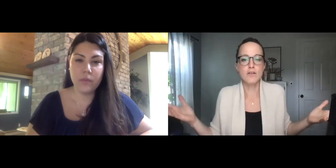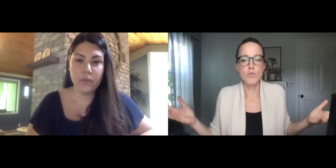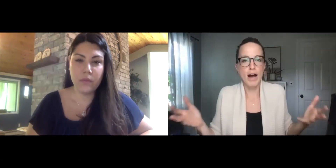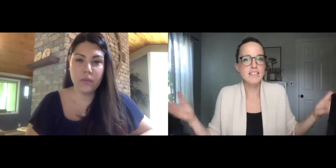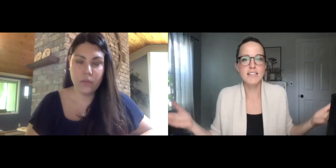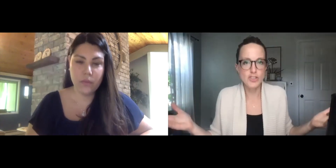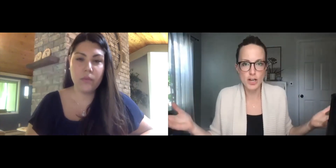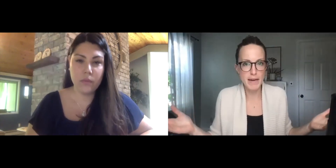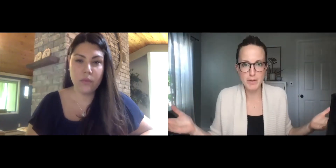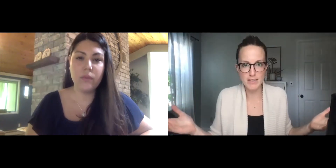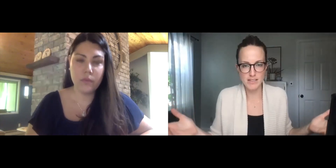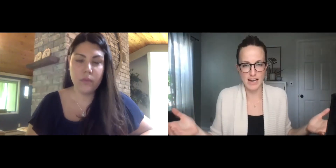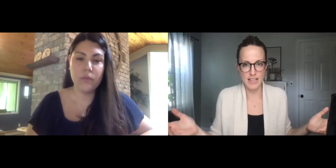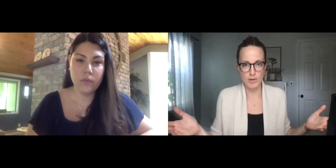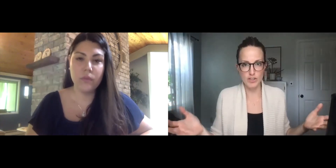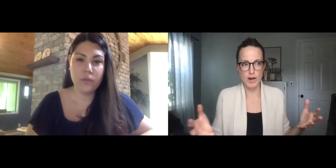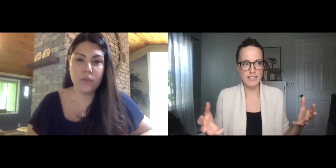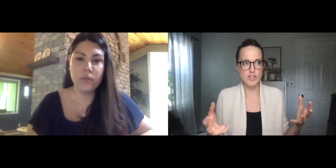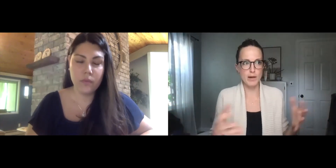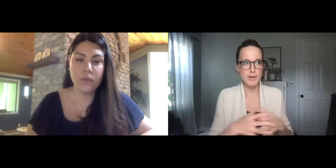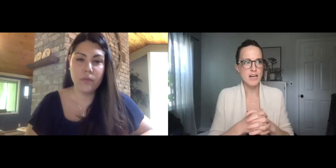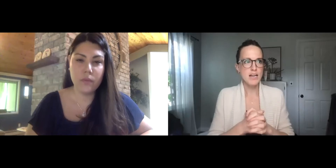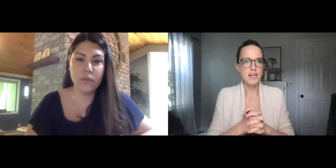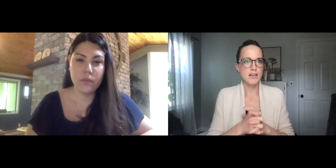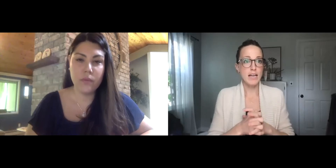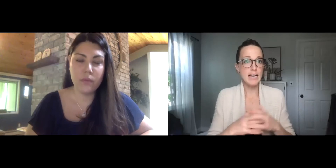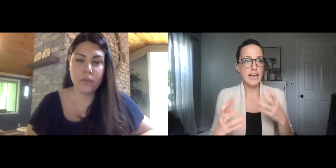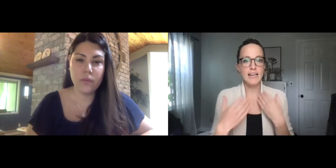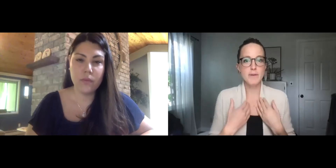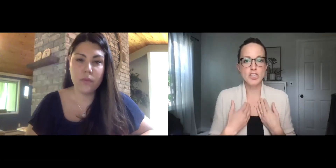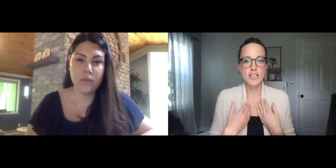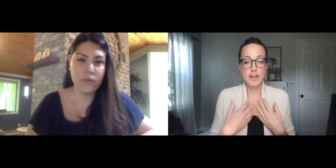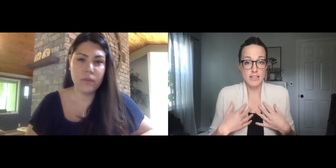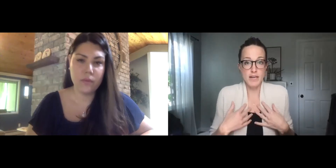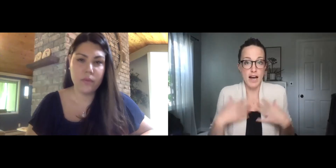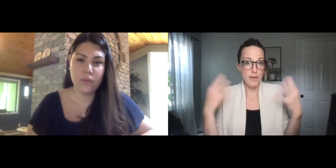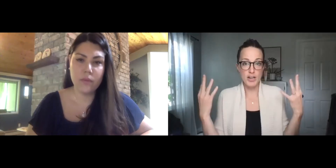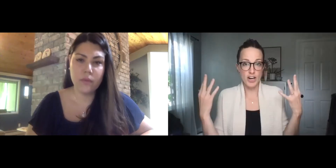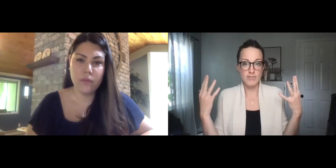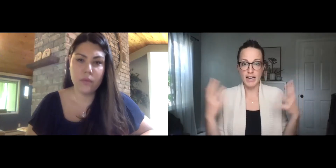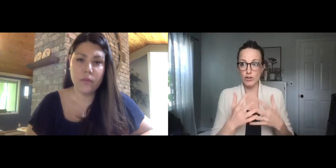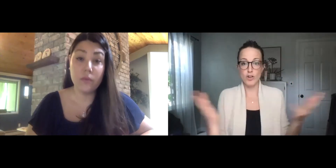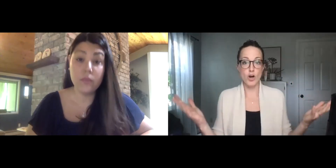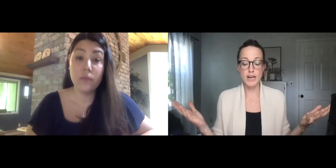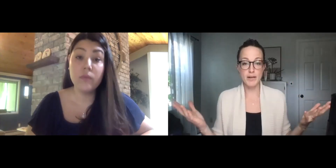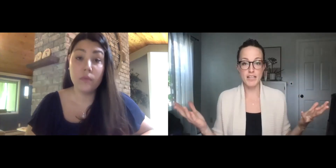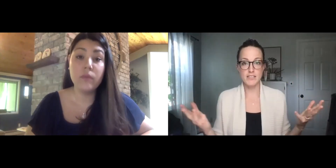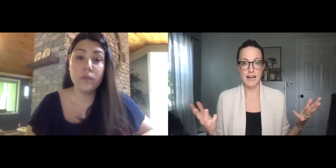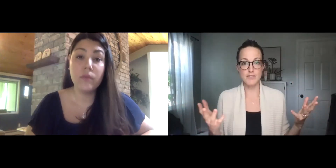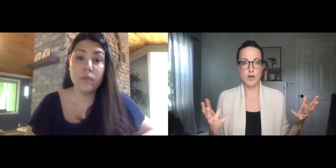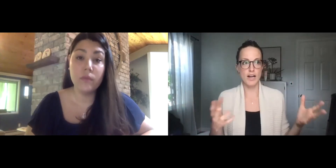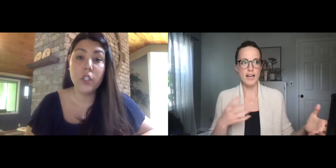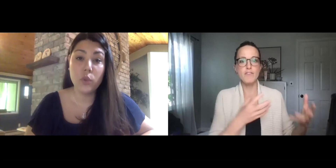why teach a baby sign language? Why teach a baby? And especially like as me, I'm hearing, and I don't know anybody